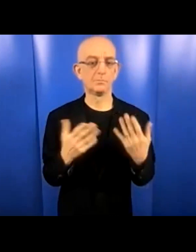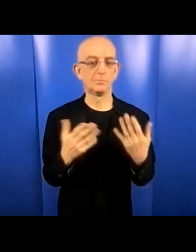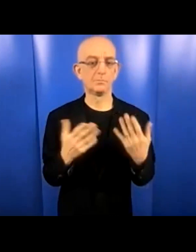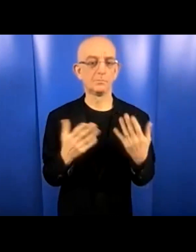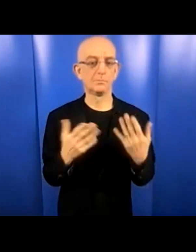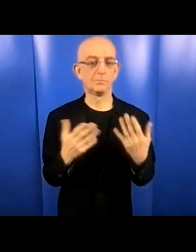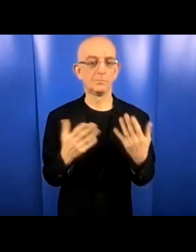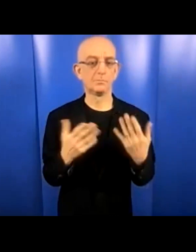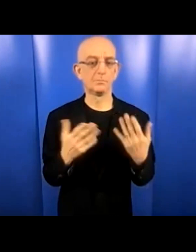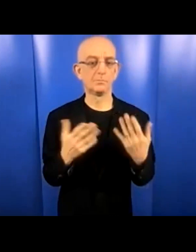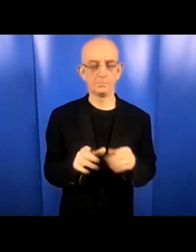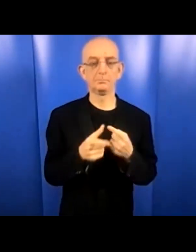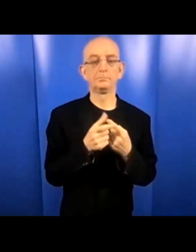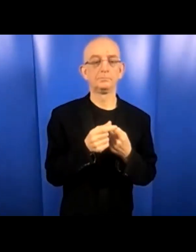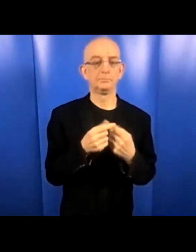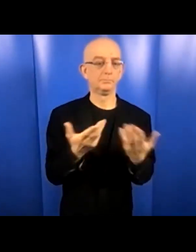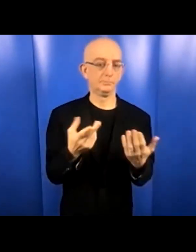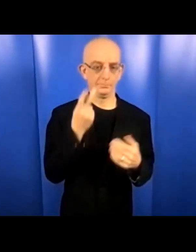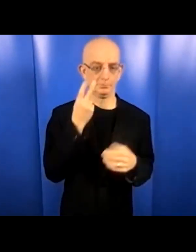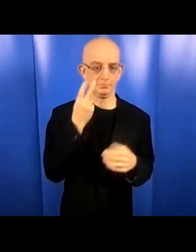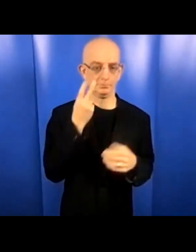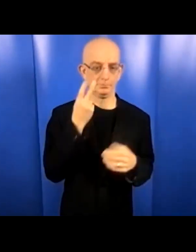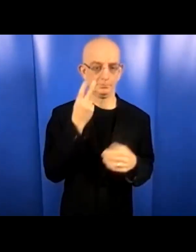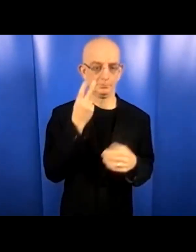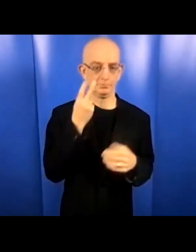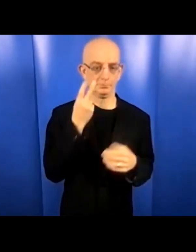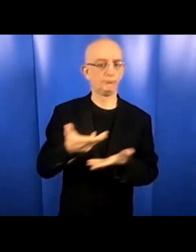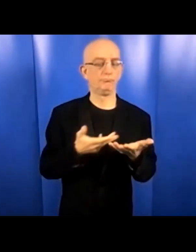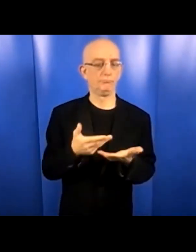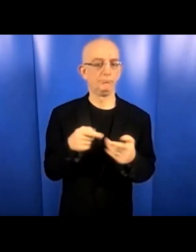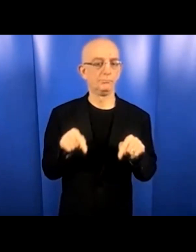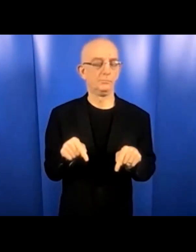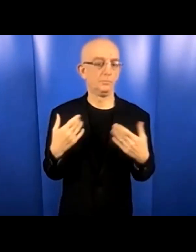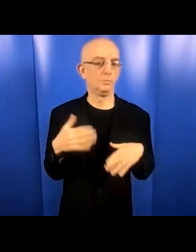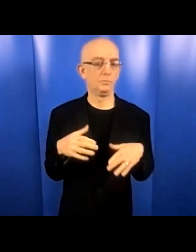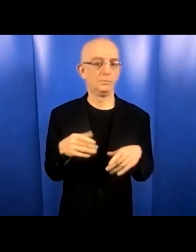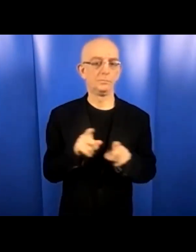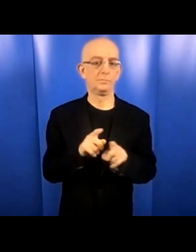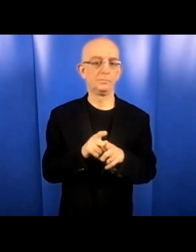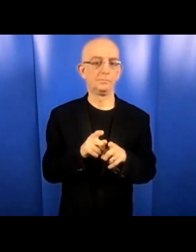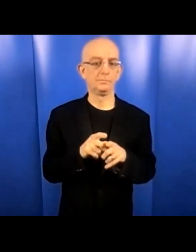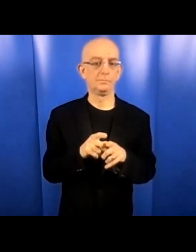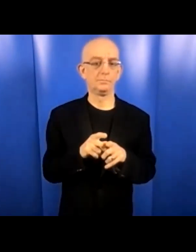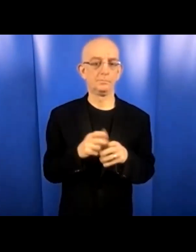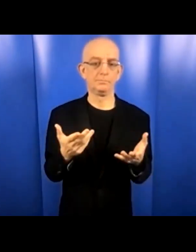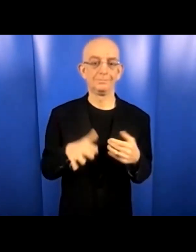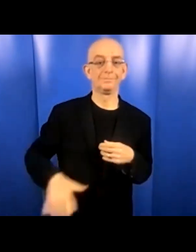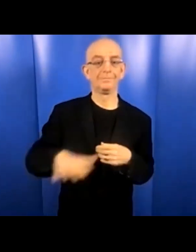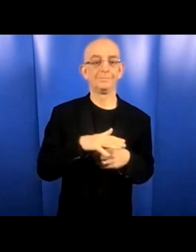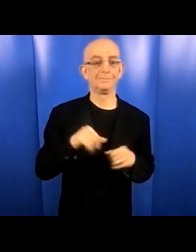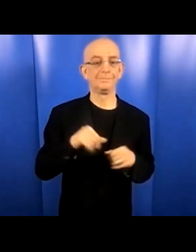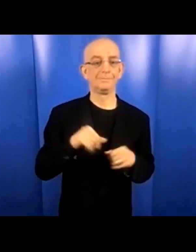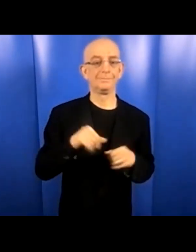hearing today is that we are looking at a shrinking space with, in terms of the civic space, with